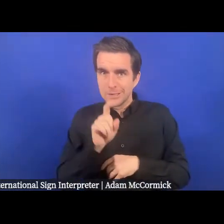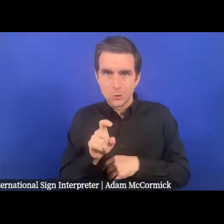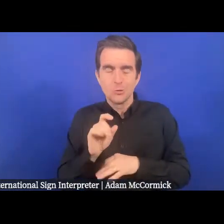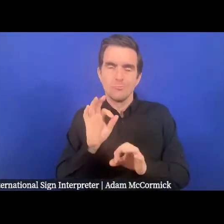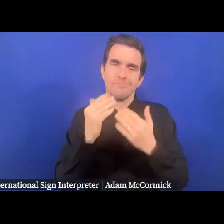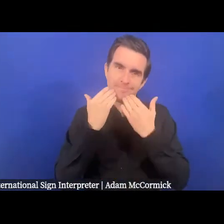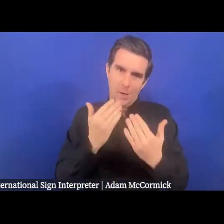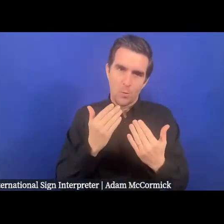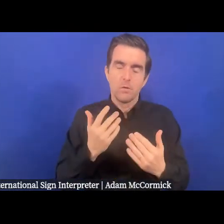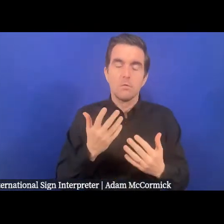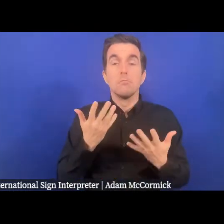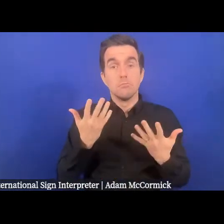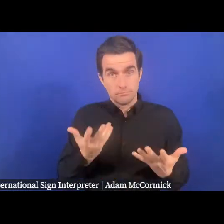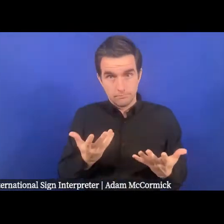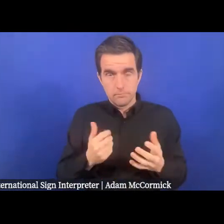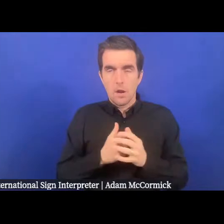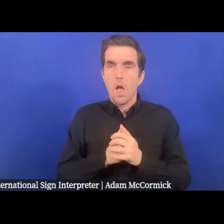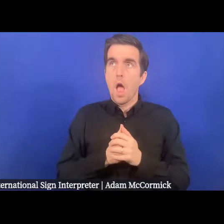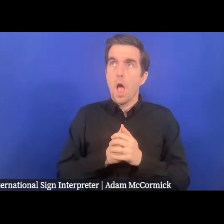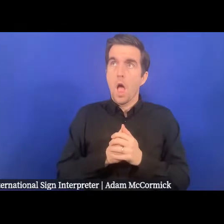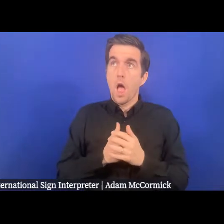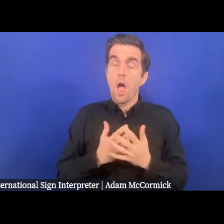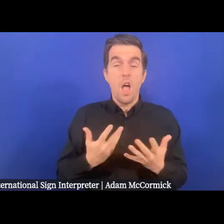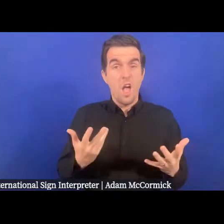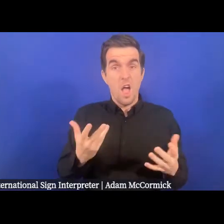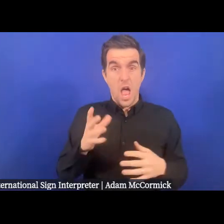project, and it's